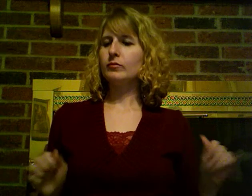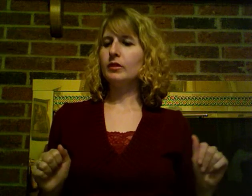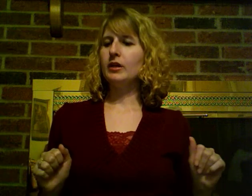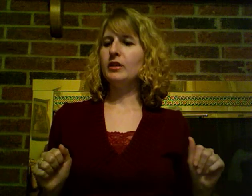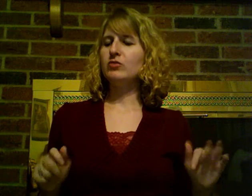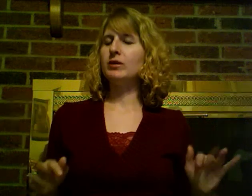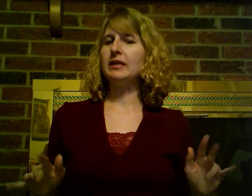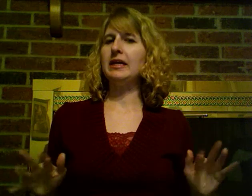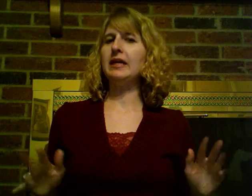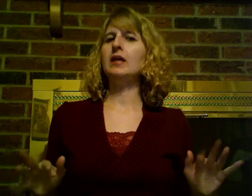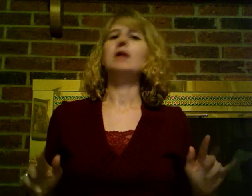it's really